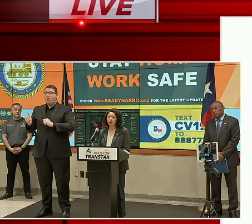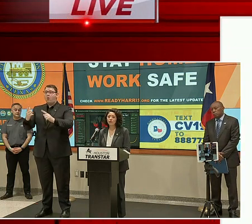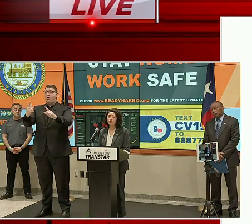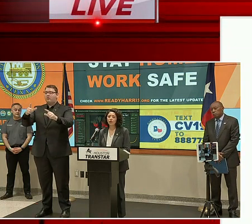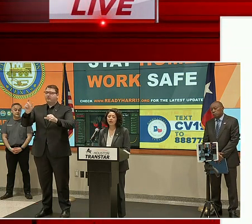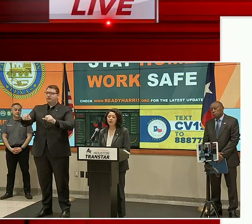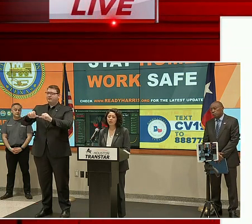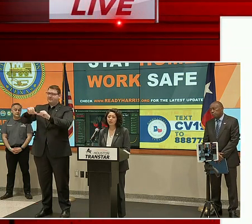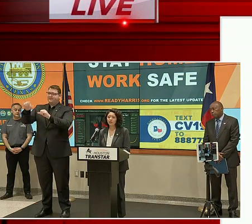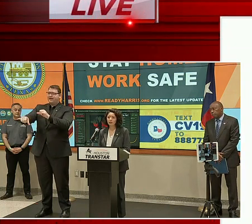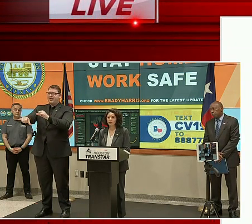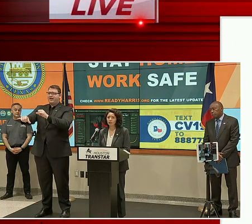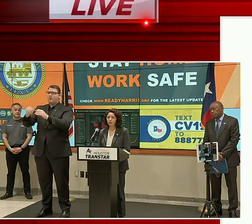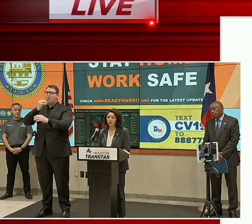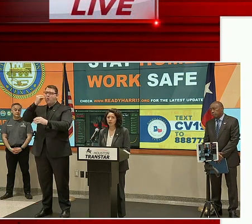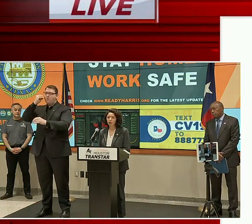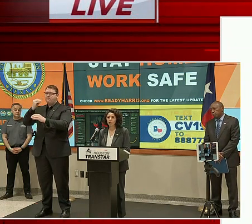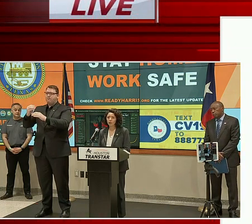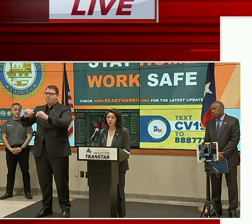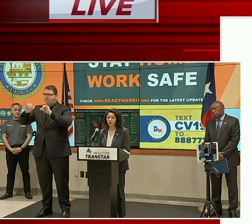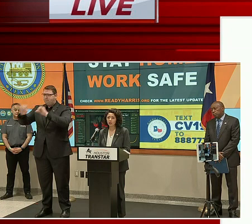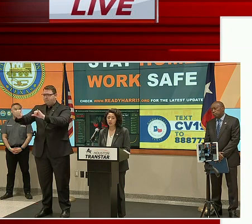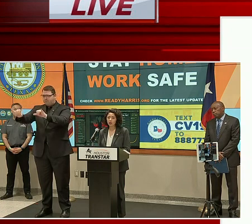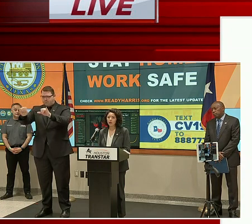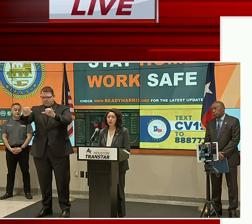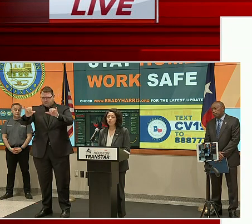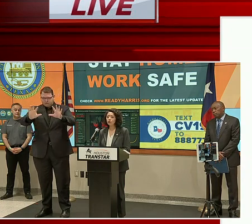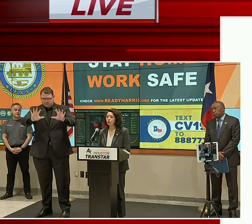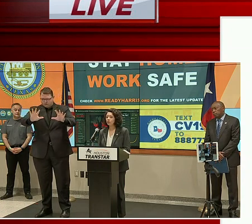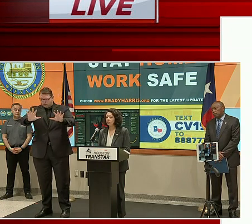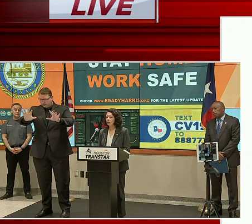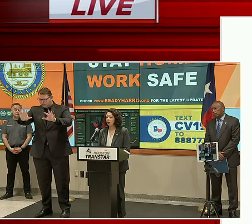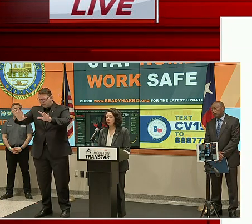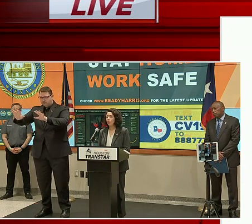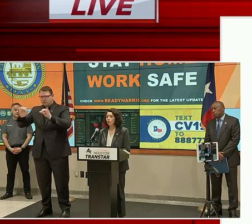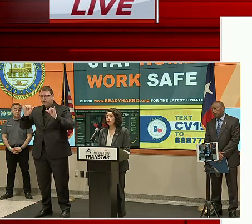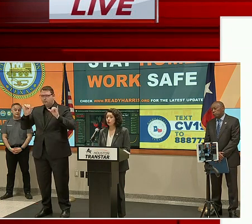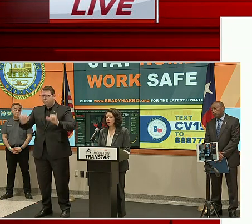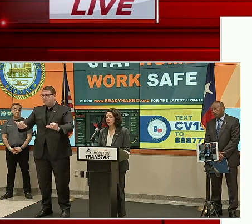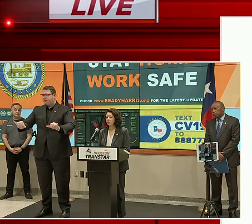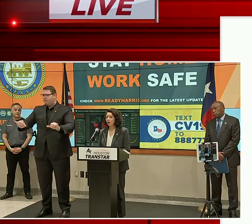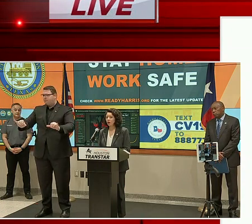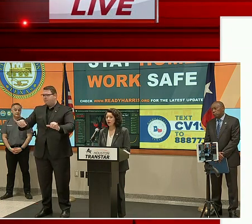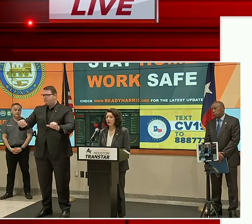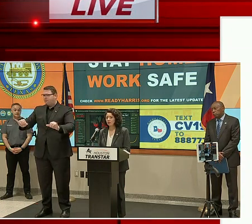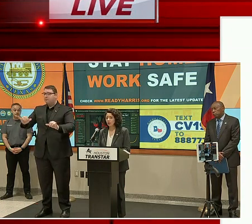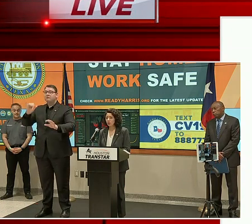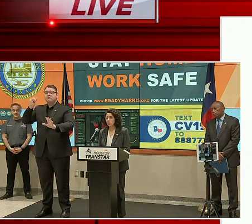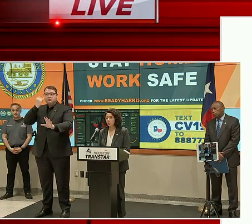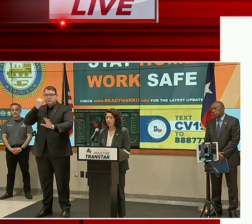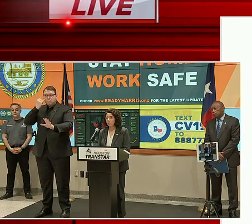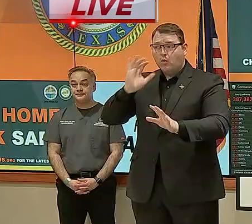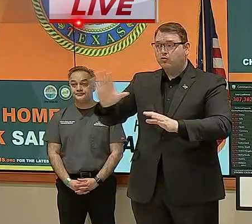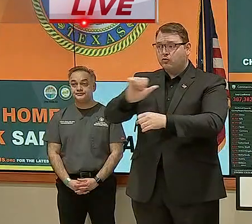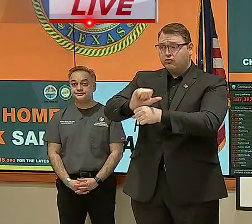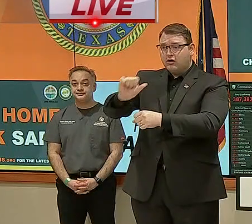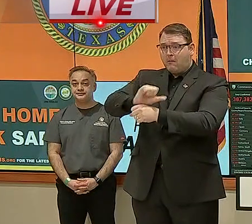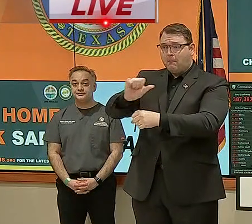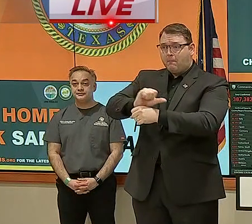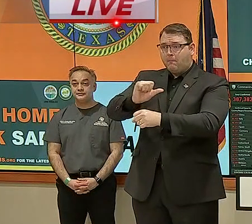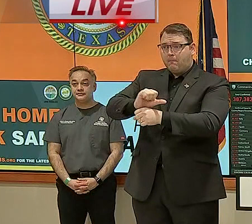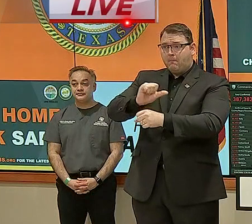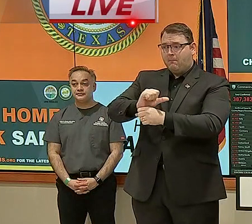essential for the health and safety of our community. Those of us whose jobs are essential to health and